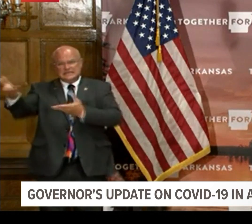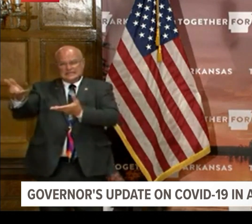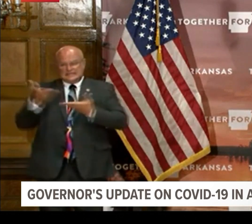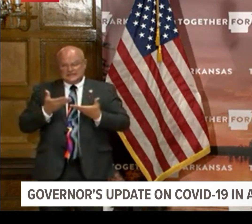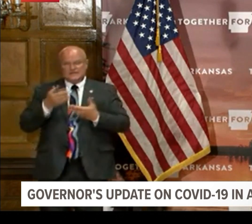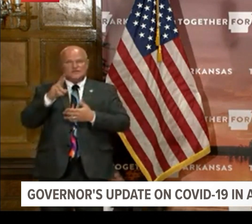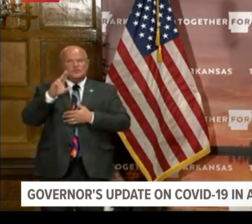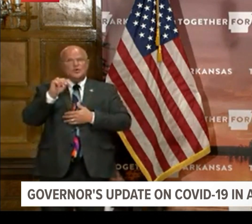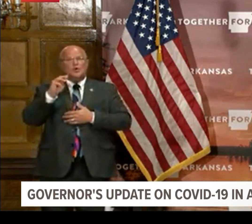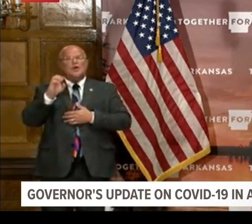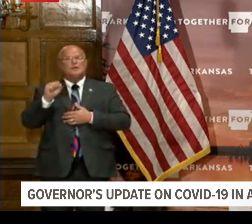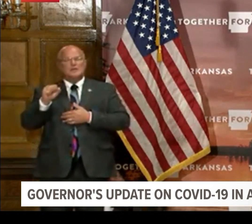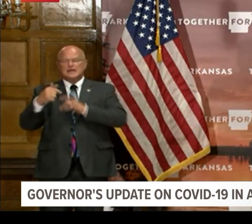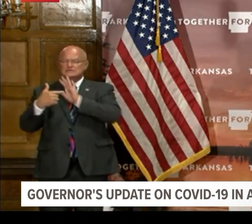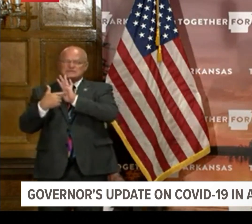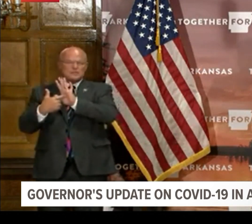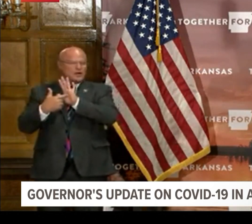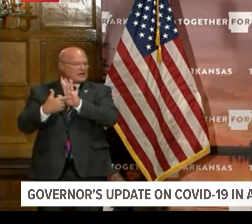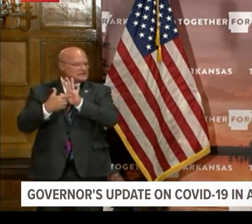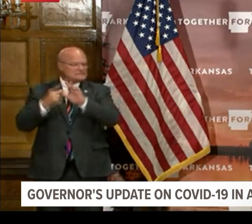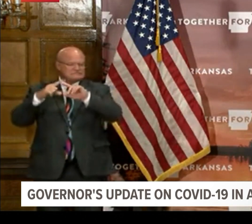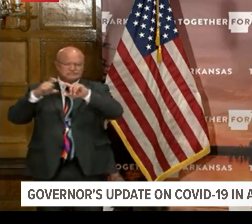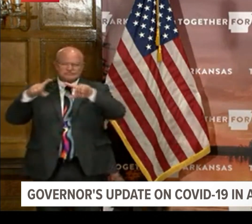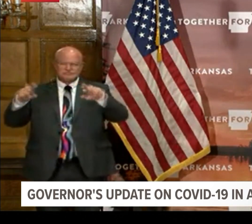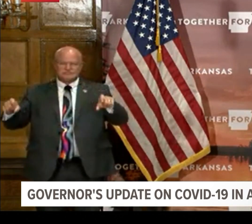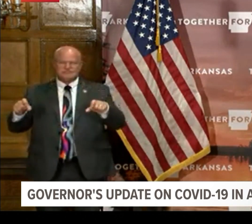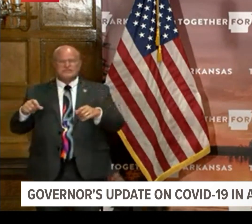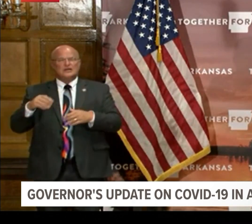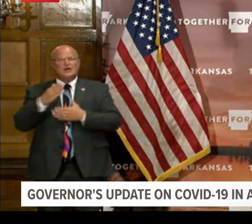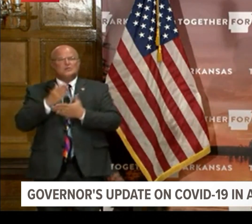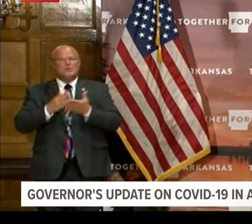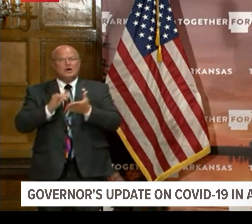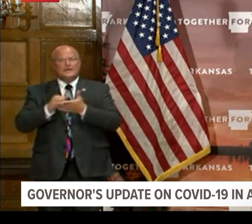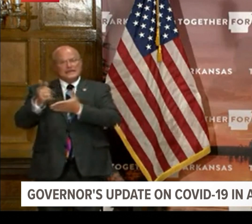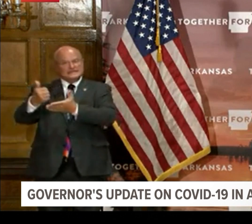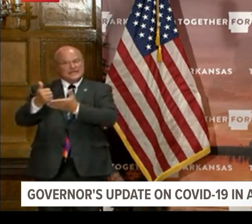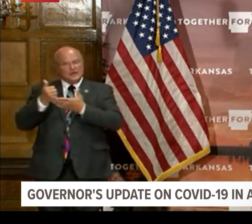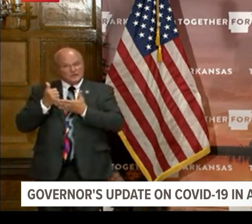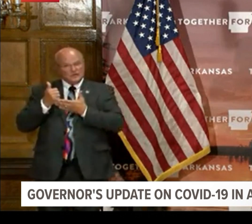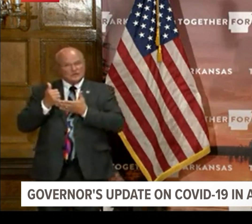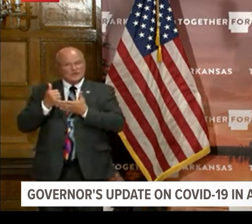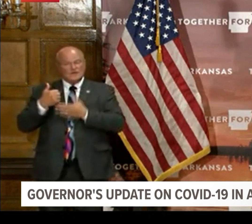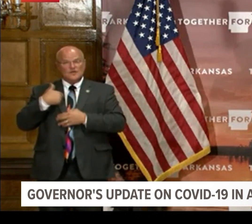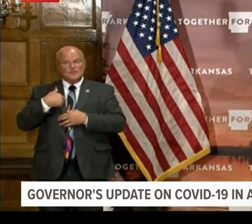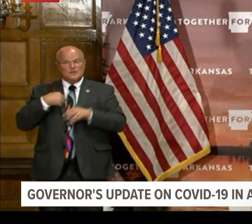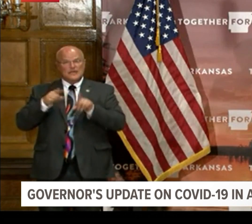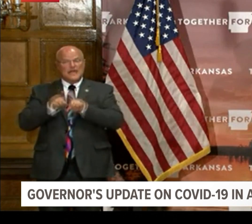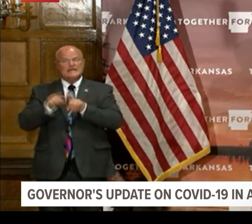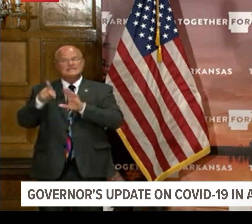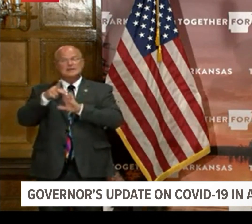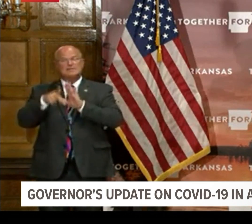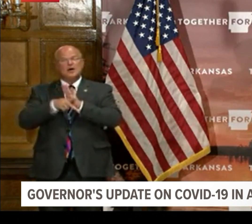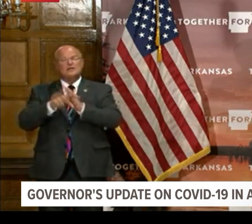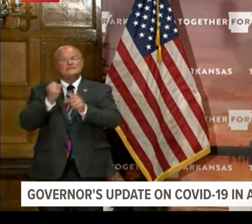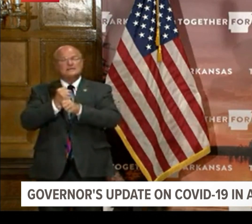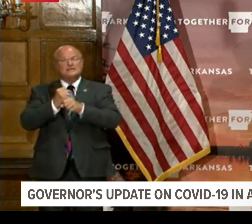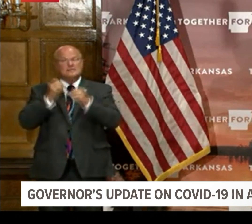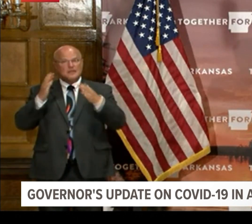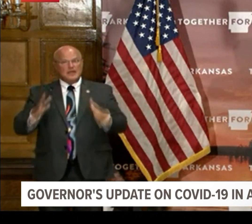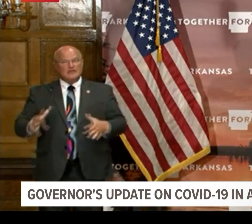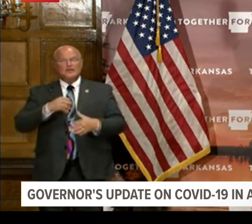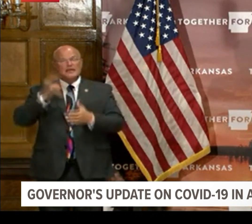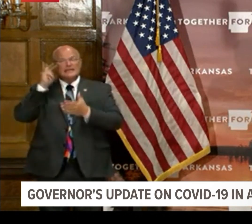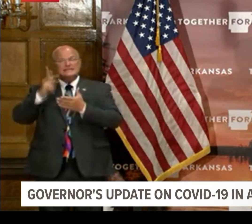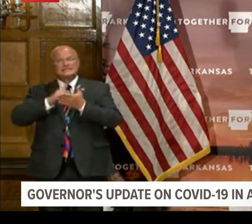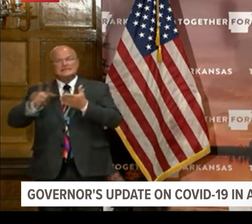for UAMS and their modeling. And there's always bits and pieces that's helpful to me as a policymaker and to Secretary